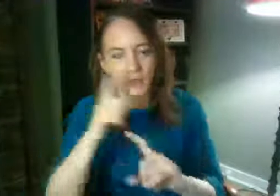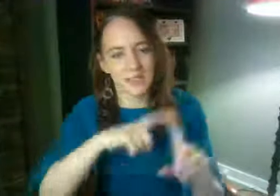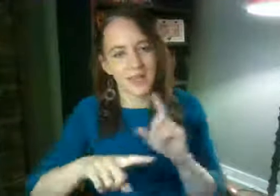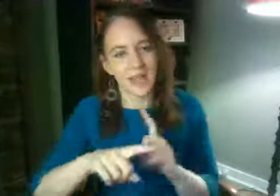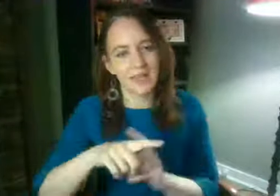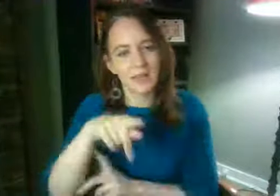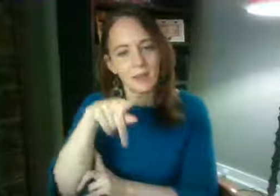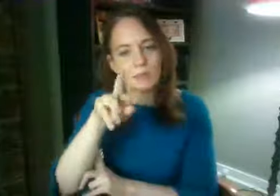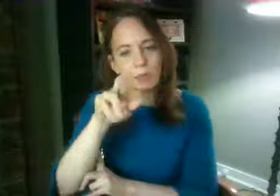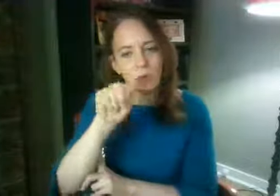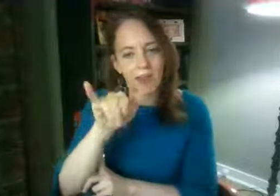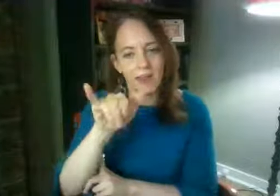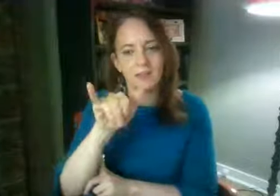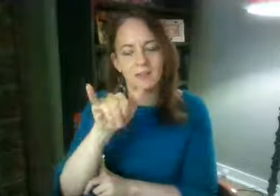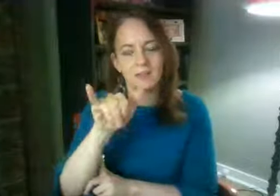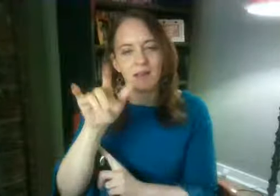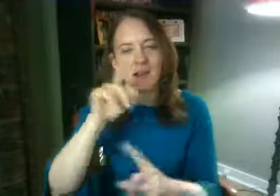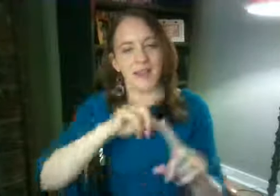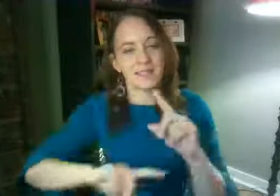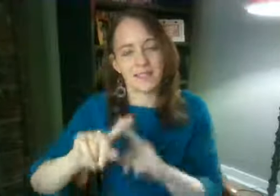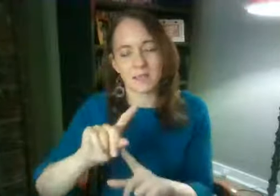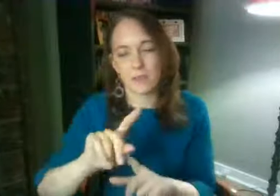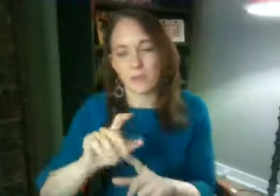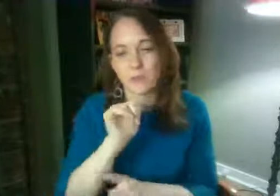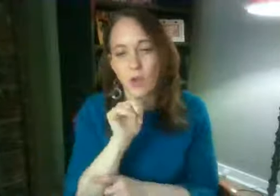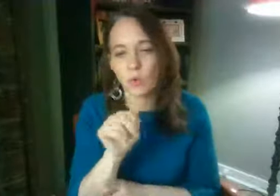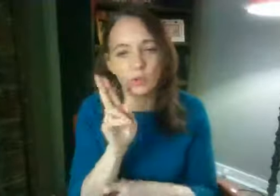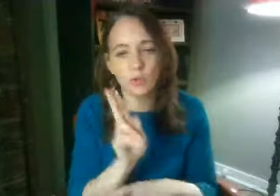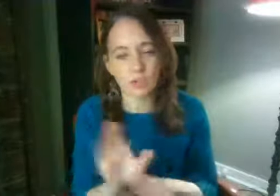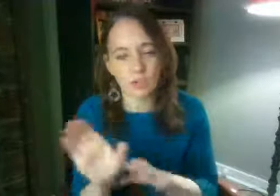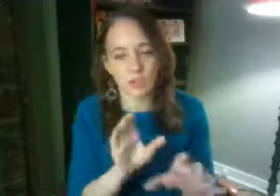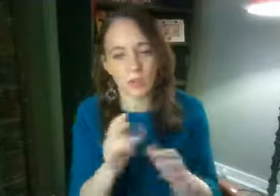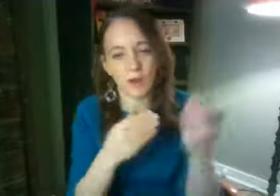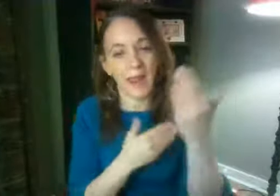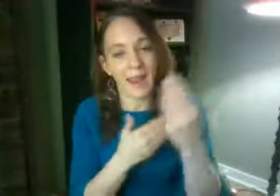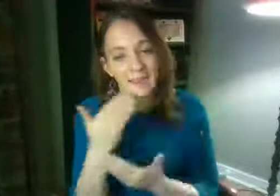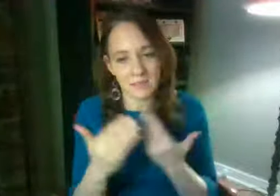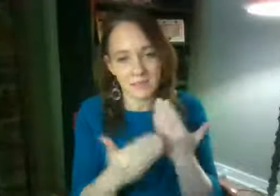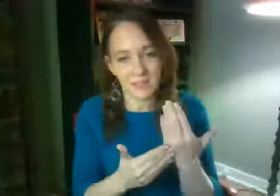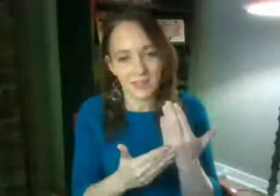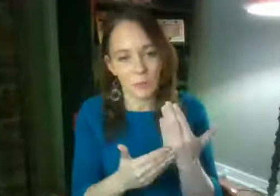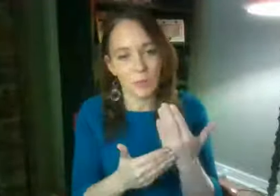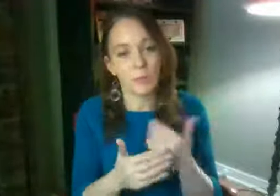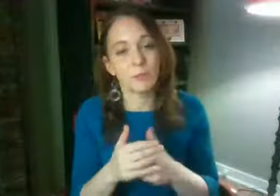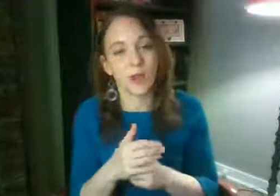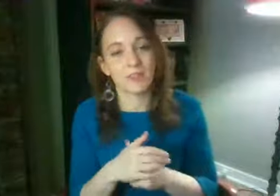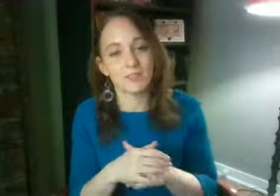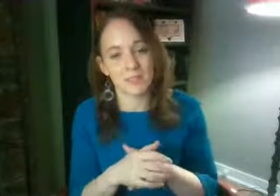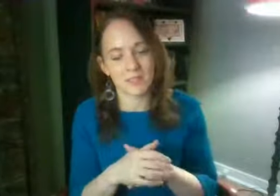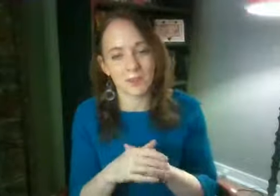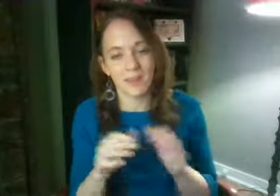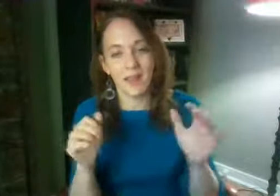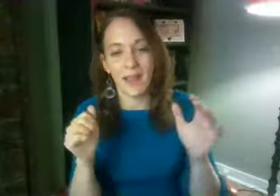when I signed pray, I signed something that we don't usually do with our hands when we pray in Judaism. I